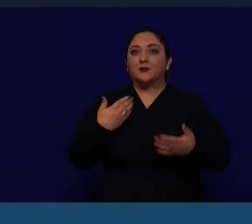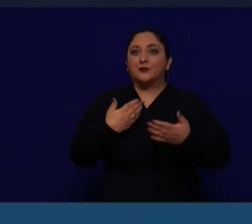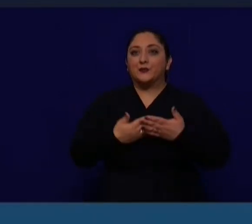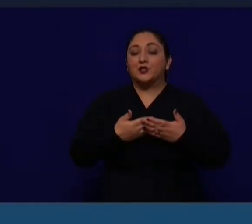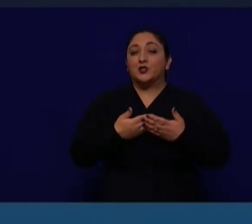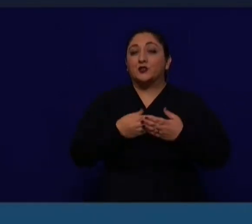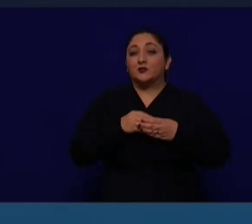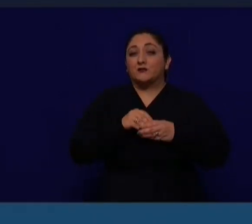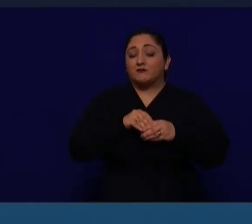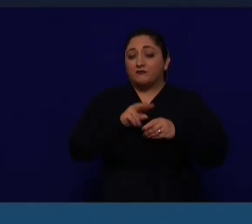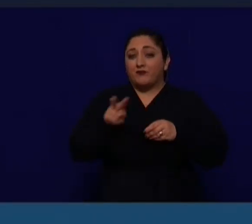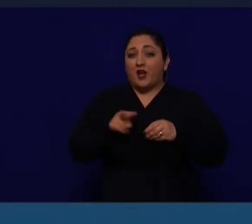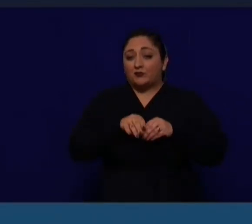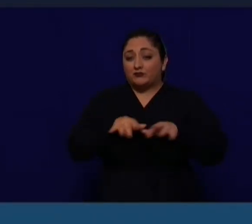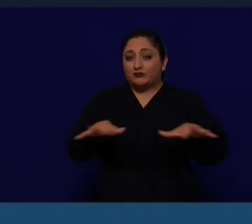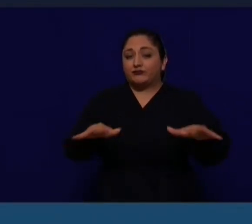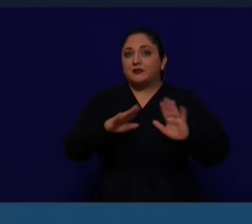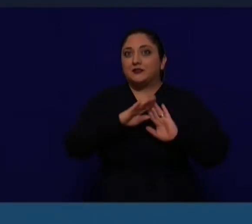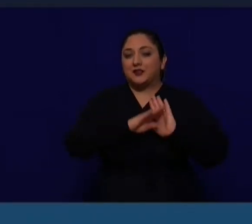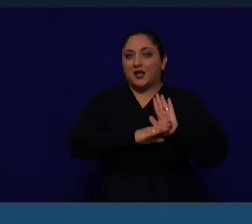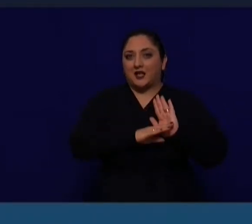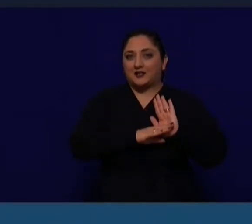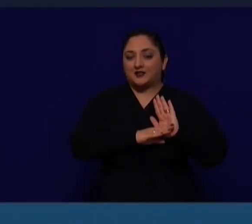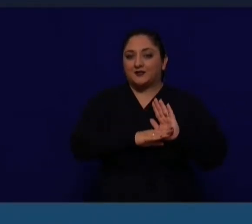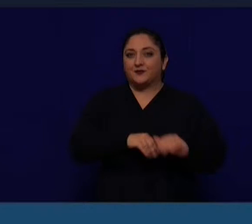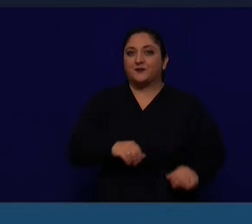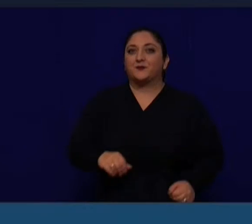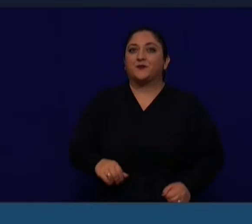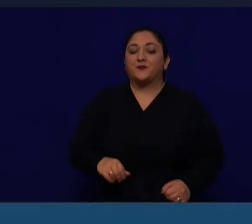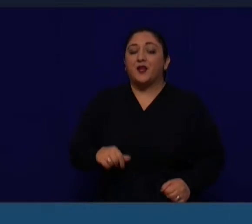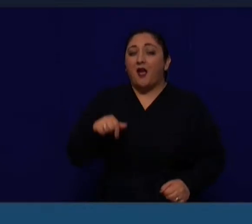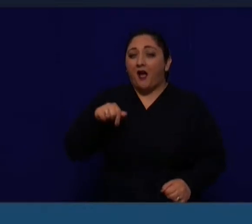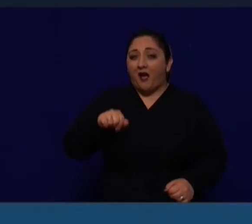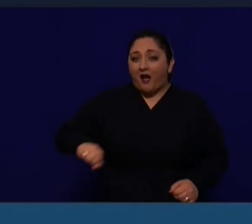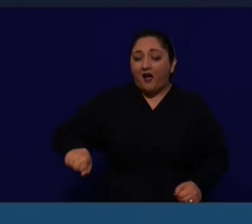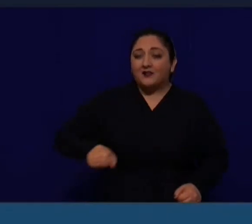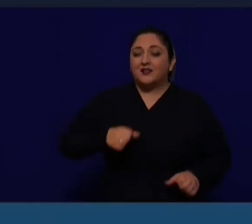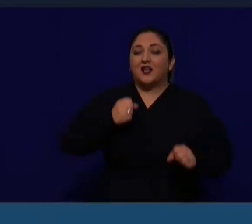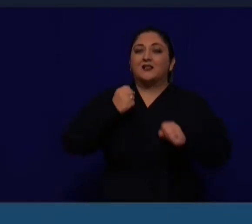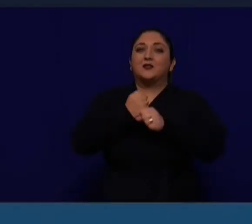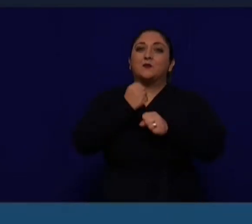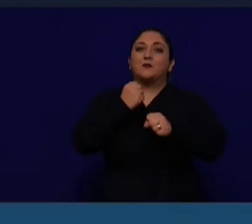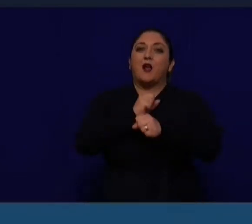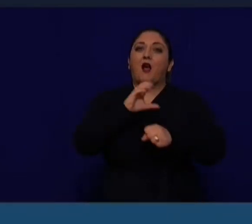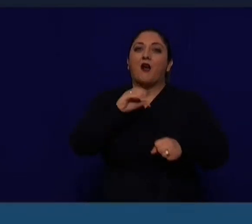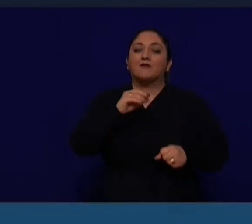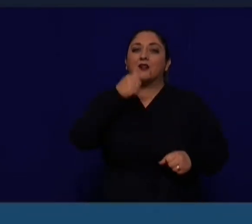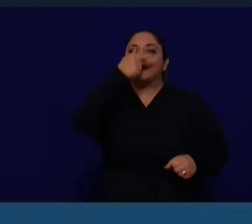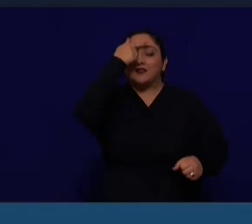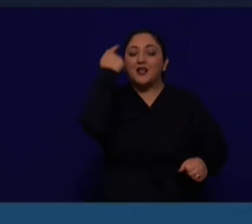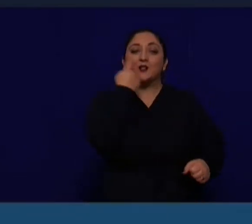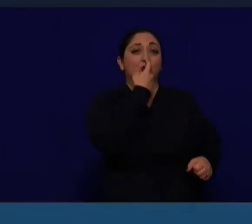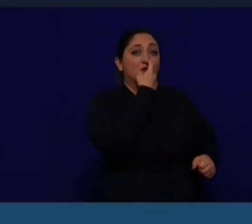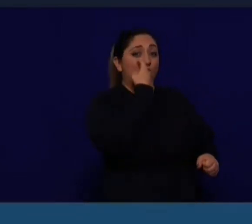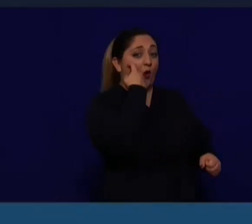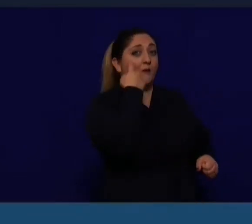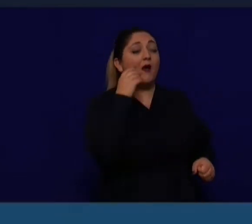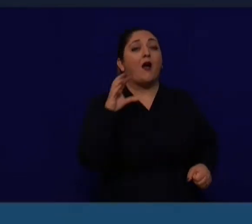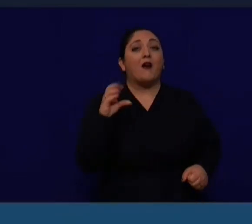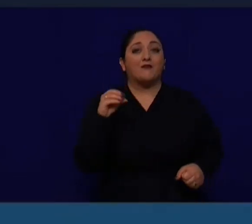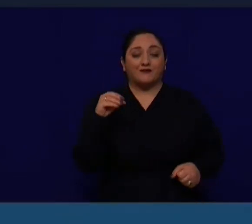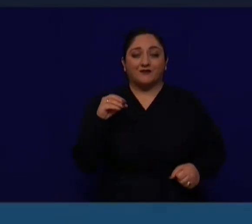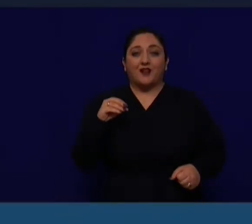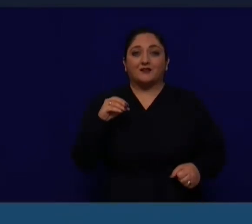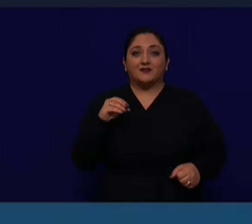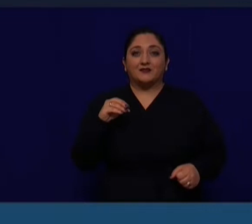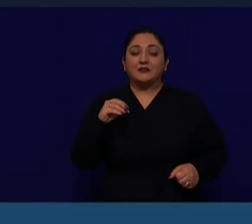mill-prinċipji bażiċi tagħna ta' din il-pandemija kienet lit-testjar. U l-testjar blaqwa mod. U allura aħna tara li dawn ikunu kits li inti